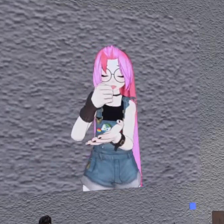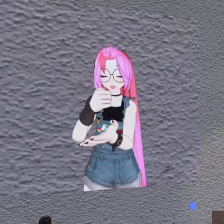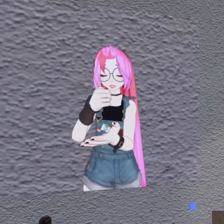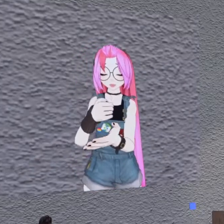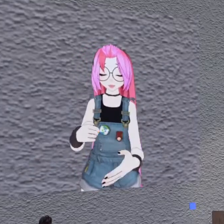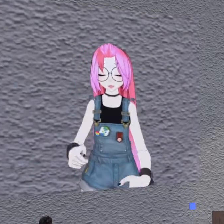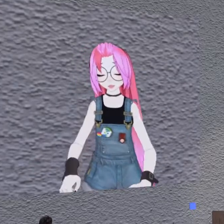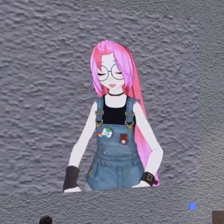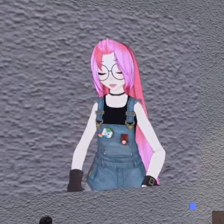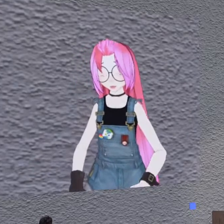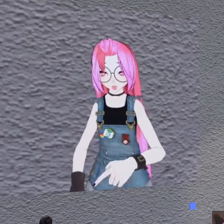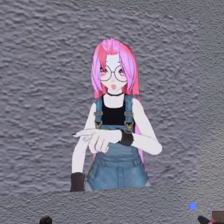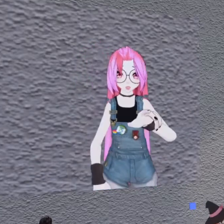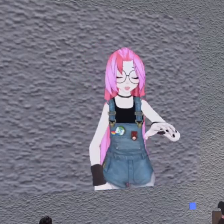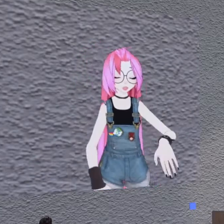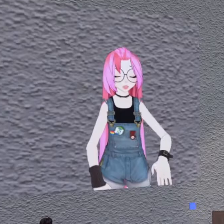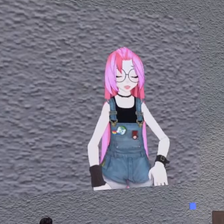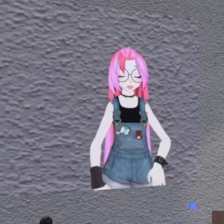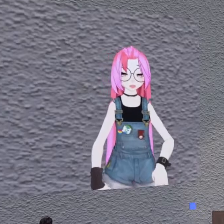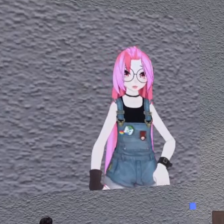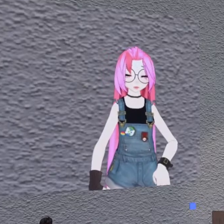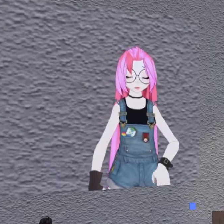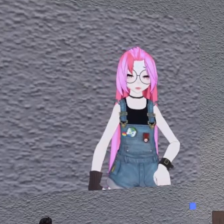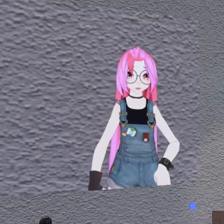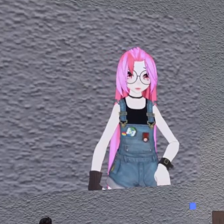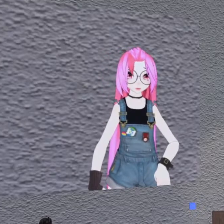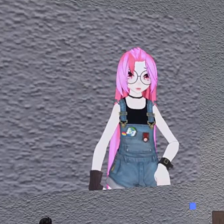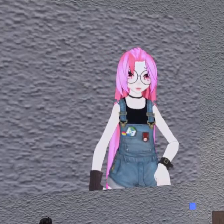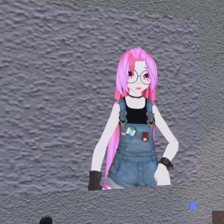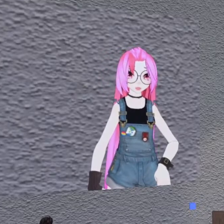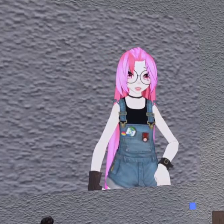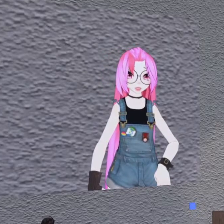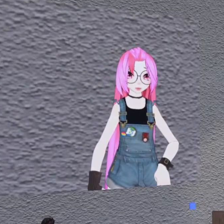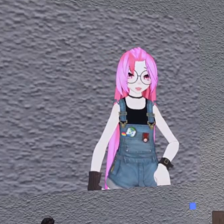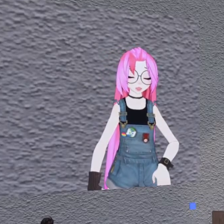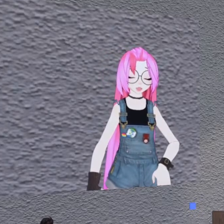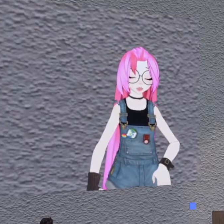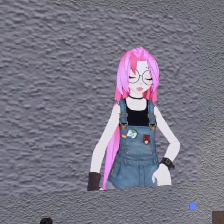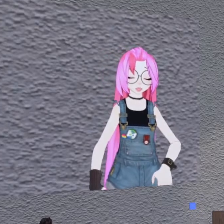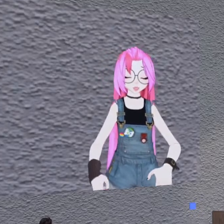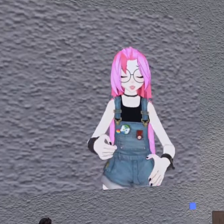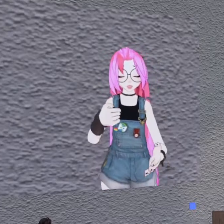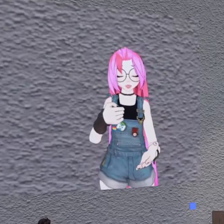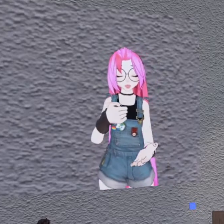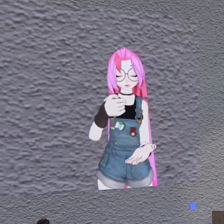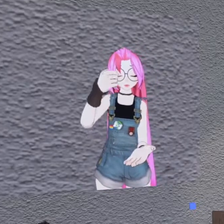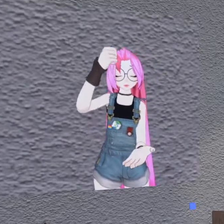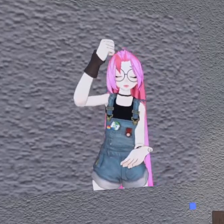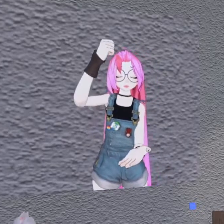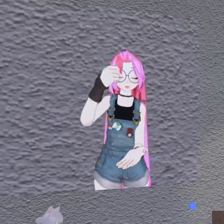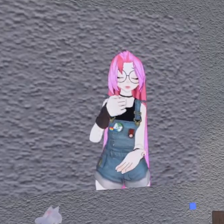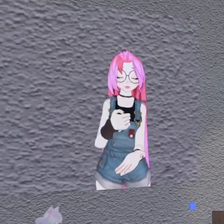scissors. Because I saw both of you at the same time. Ready? It's rock paper scissors shoot. Ready?